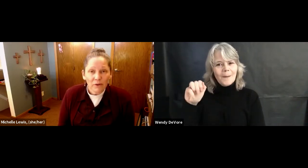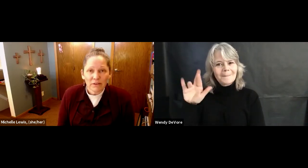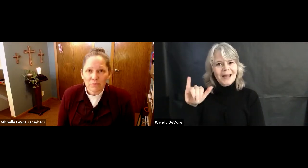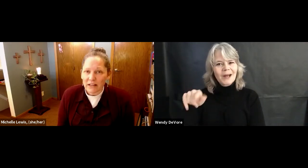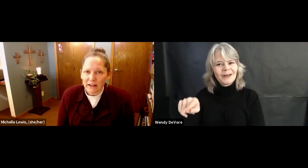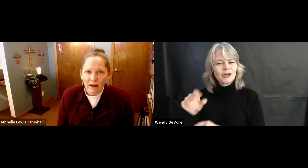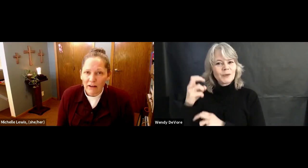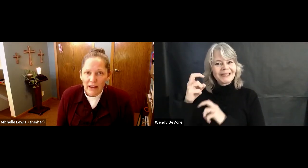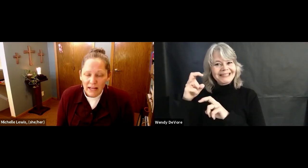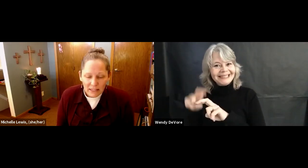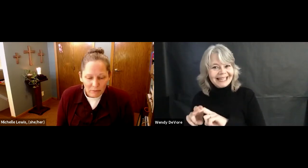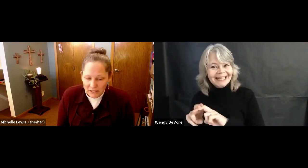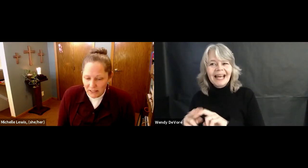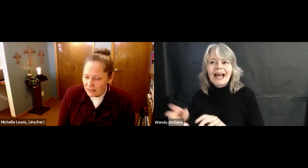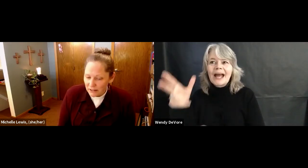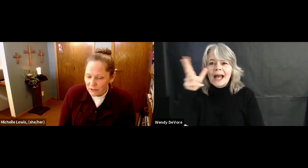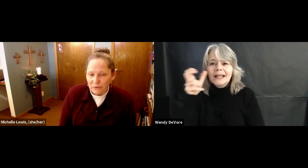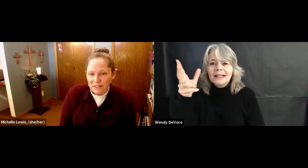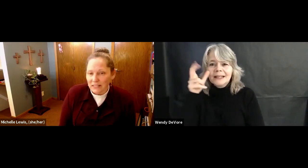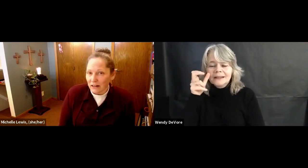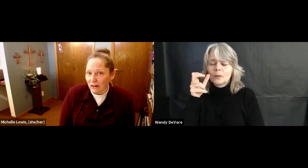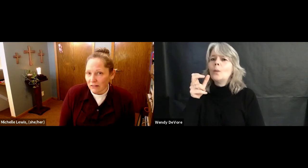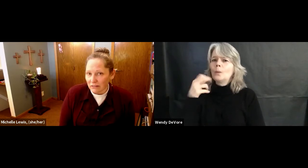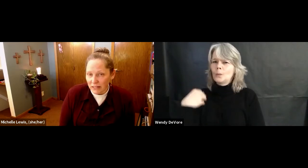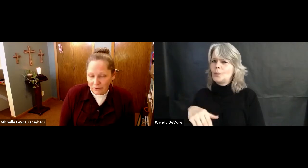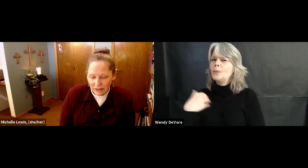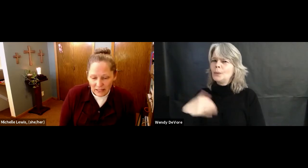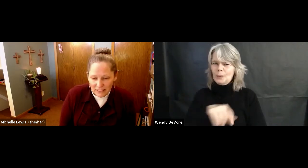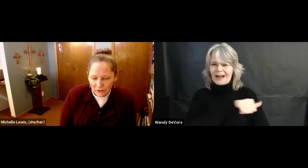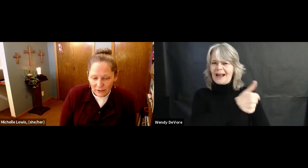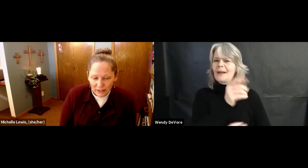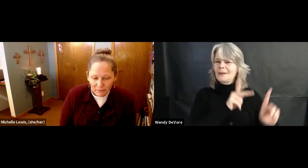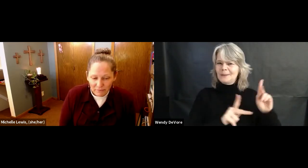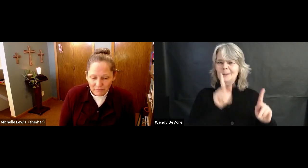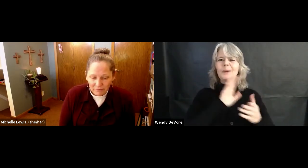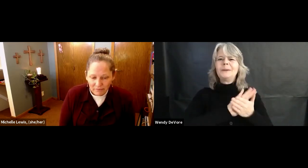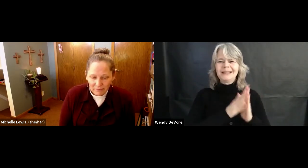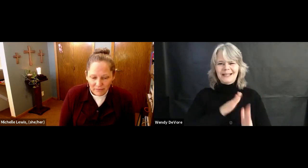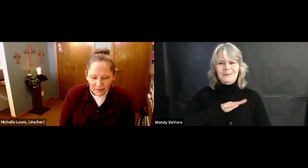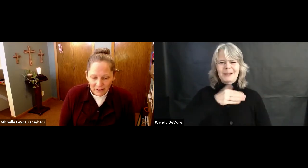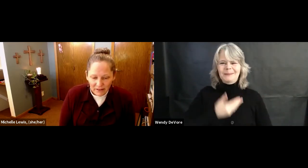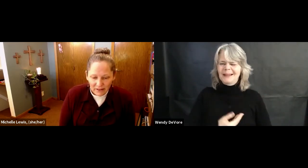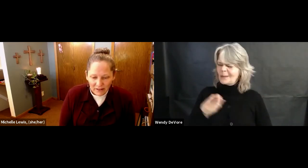that would have upset anybody who was there hearing that story.